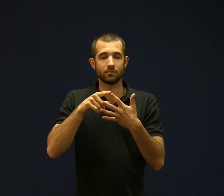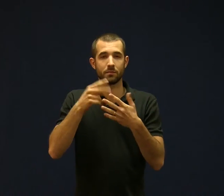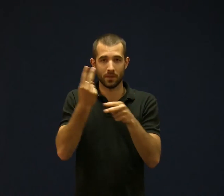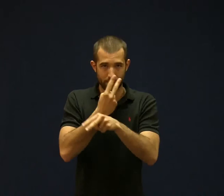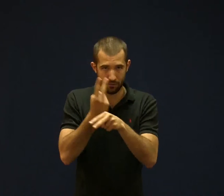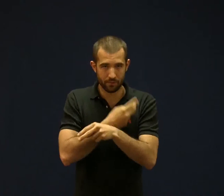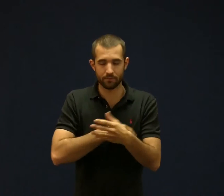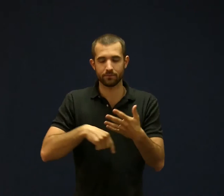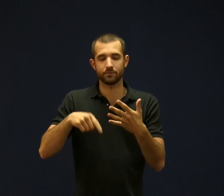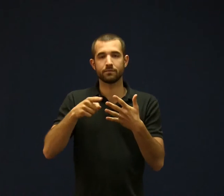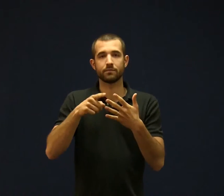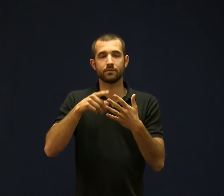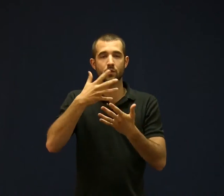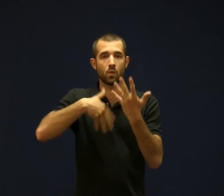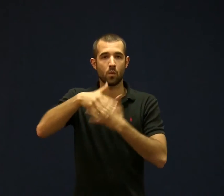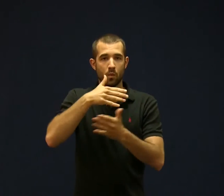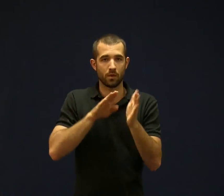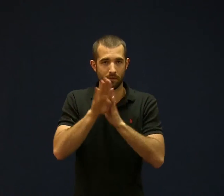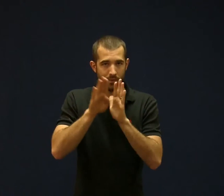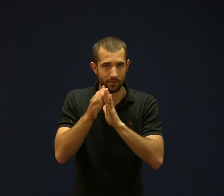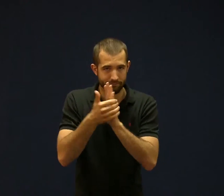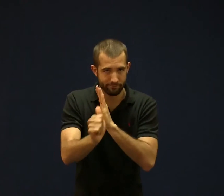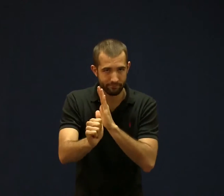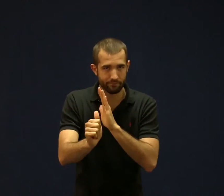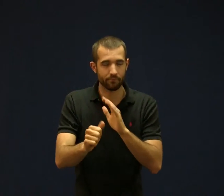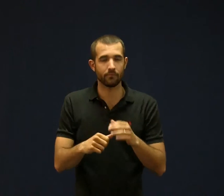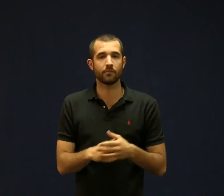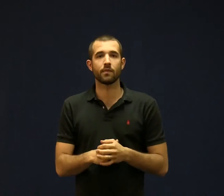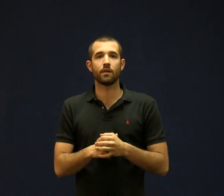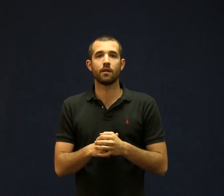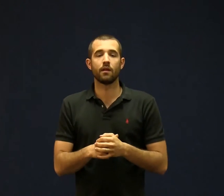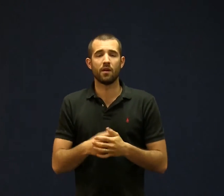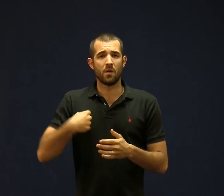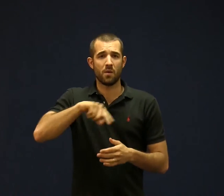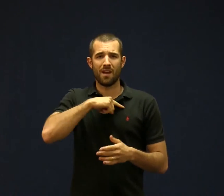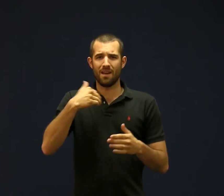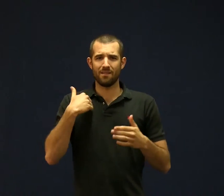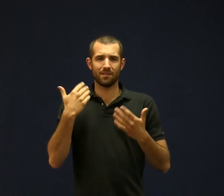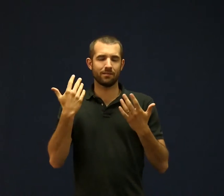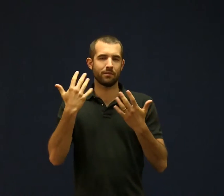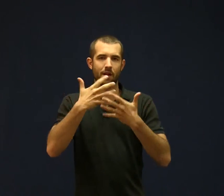skills, math, and social-emotional development.